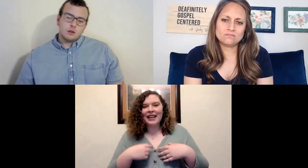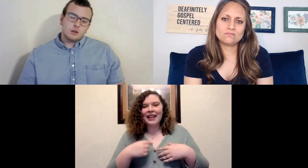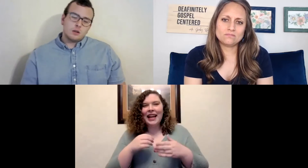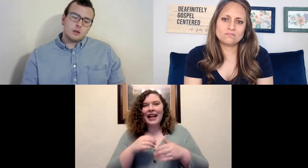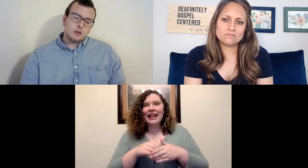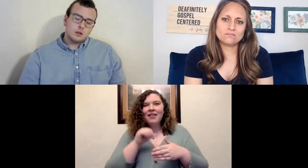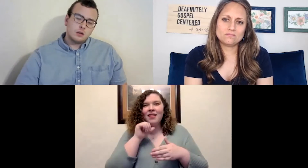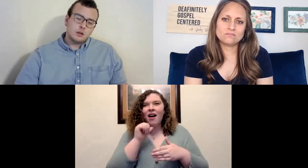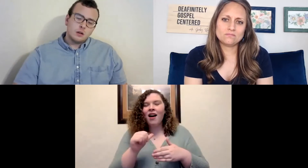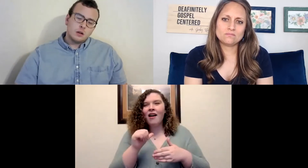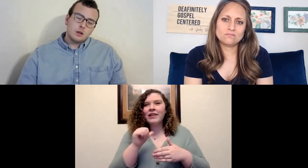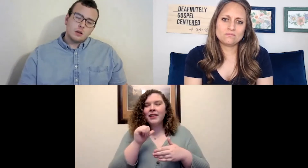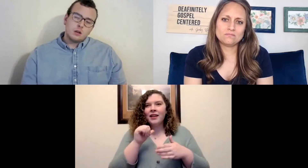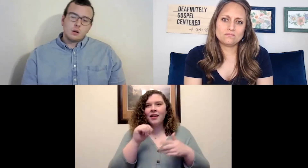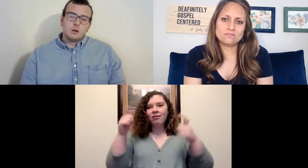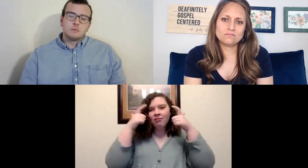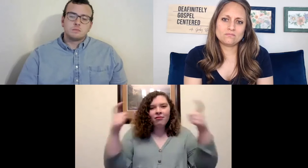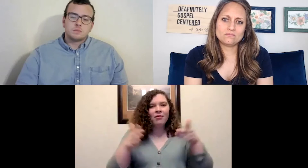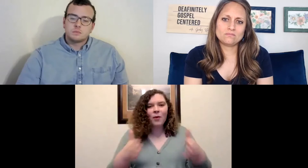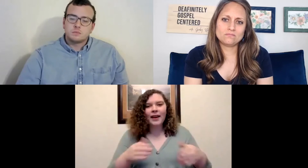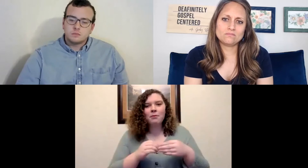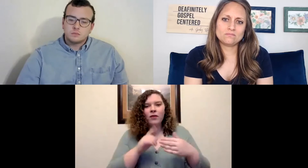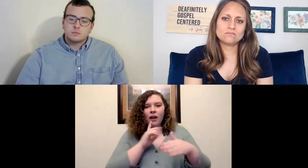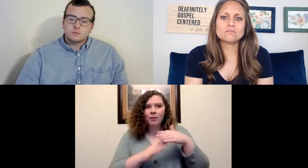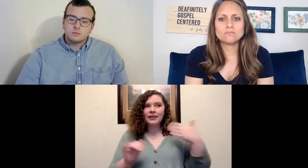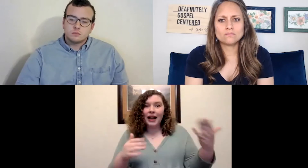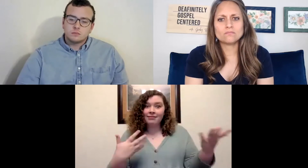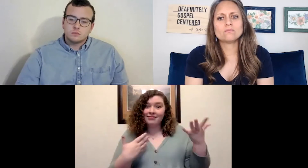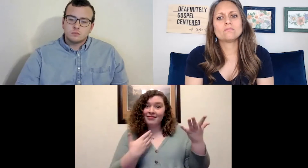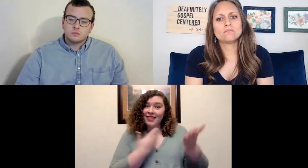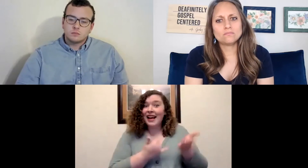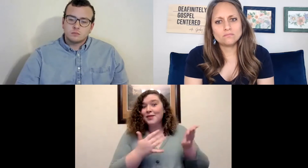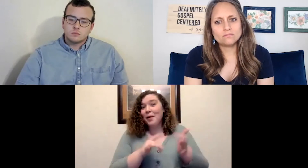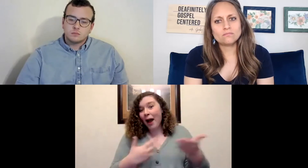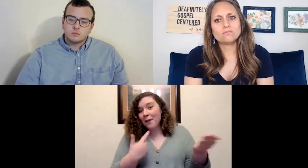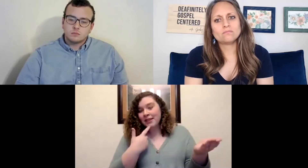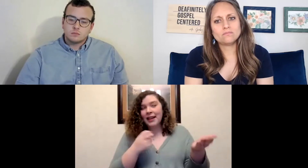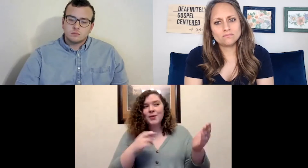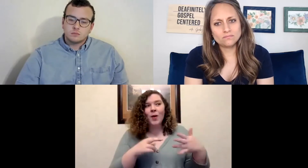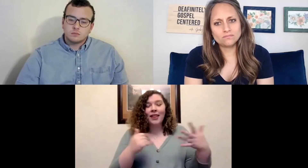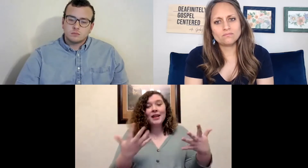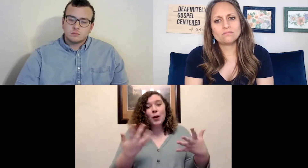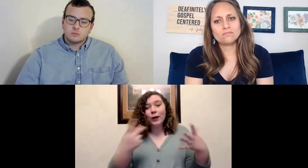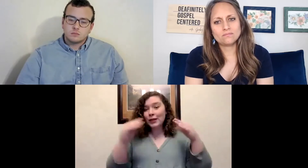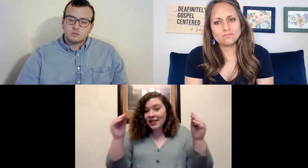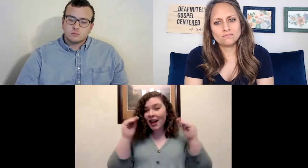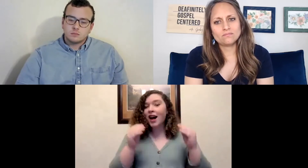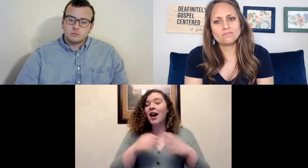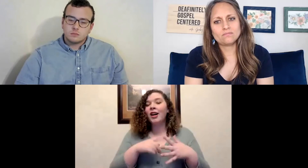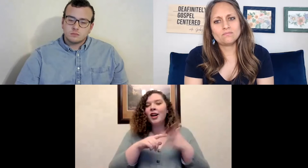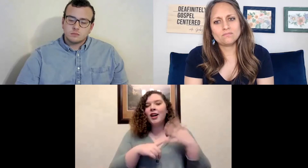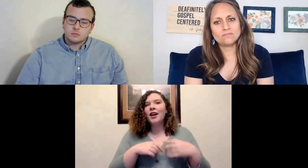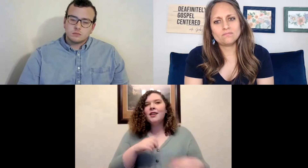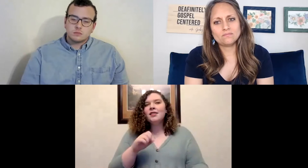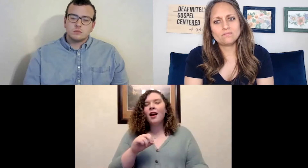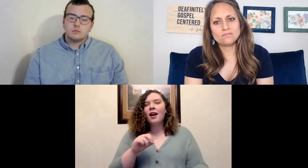And he is able to show me God in those moments. Not in a sort of cocky way, but just saying, hey, this is what the Bible says